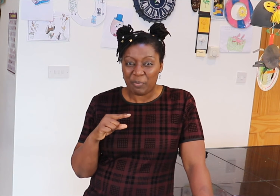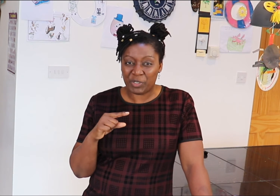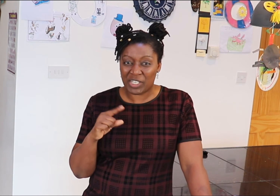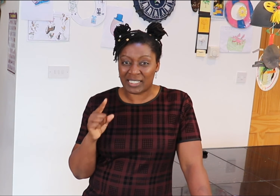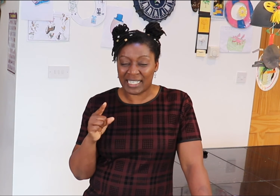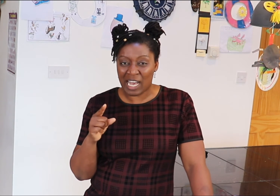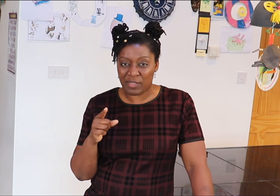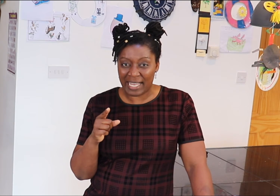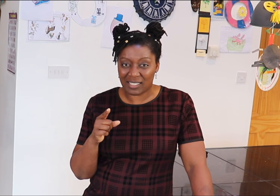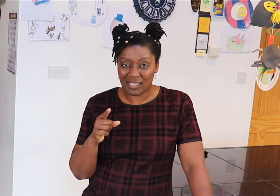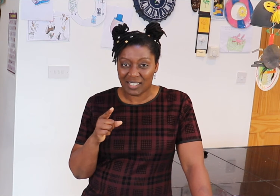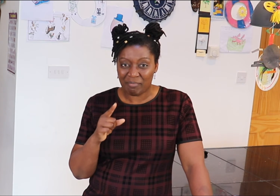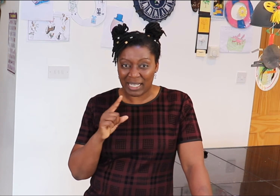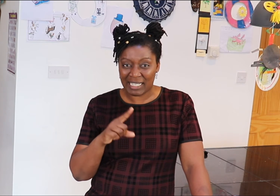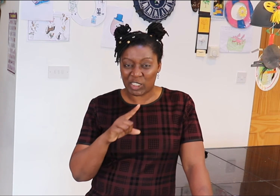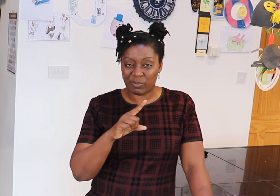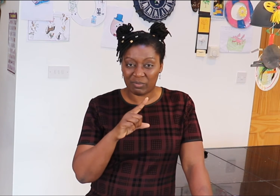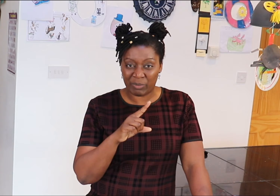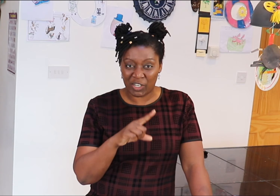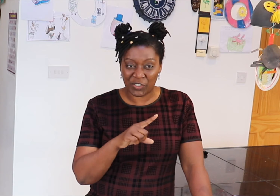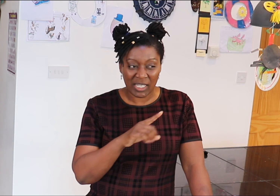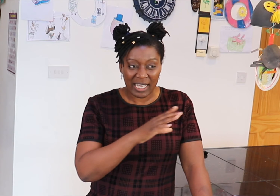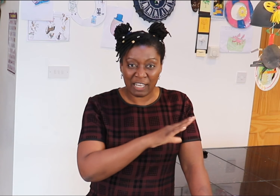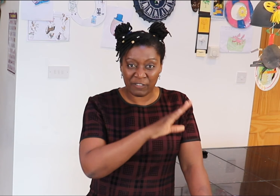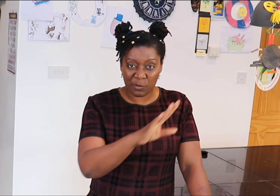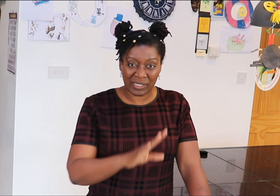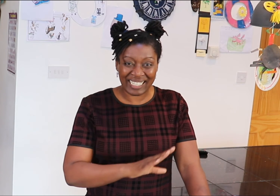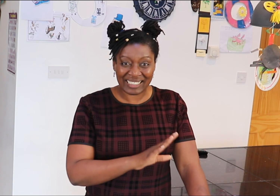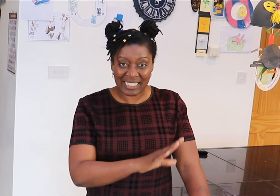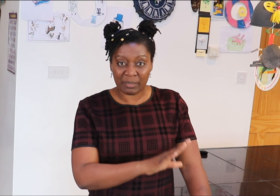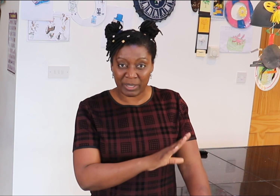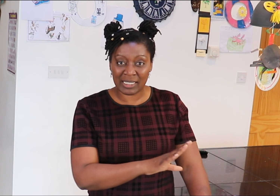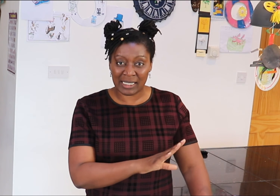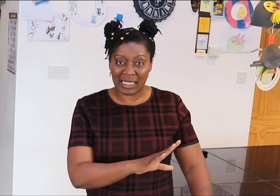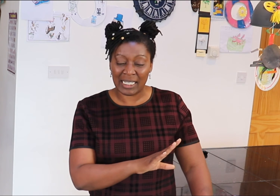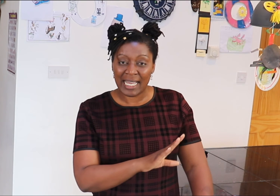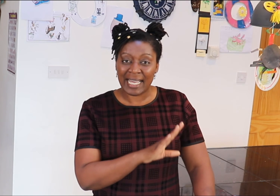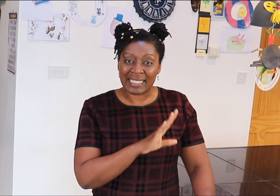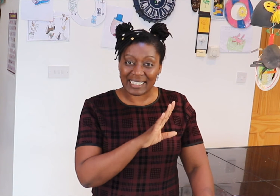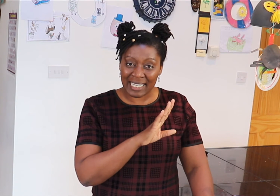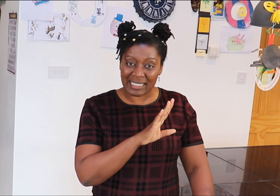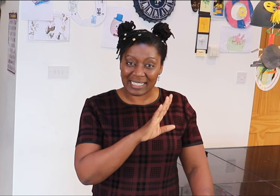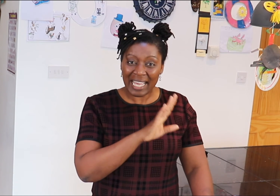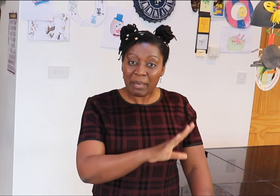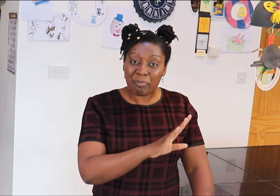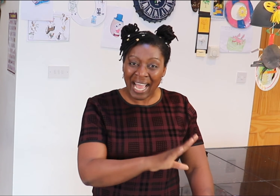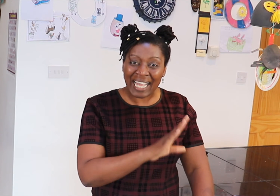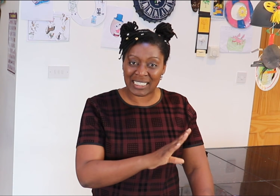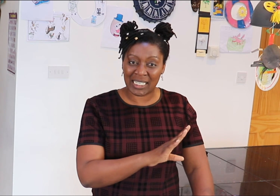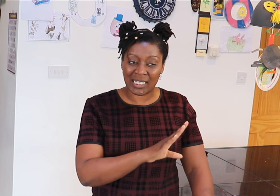but you can see how that makes sense, because if there was a disability, it's